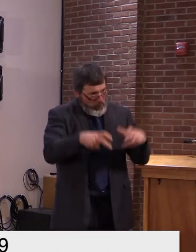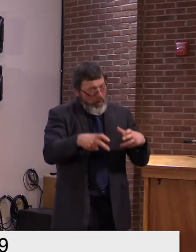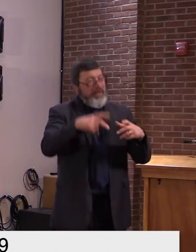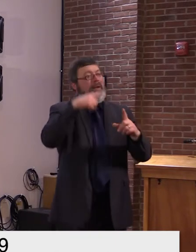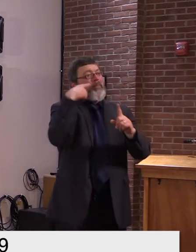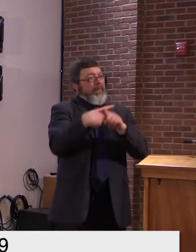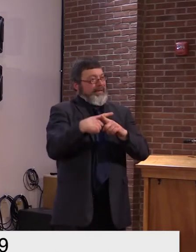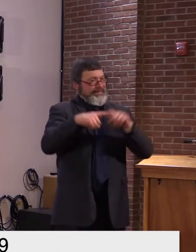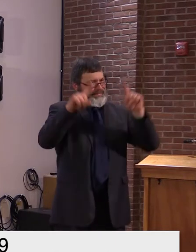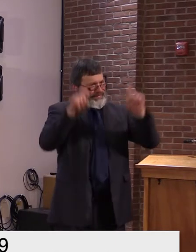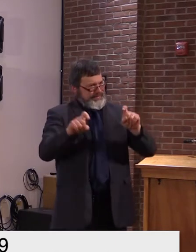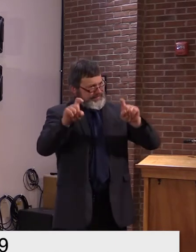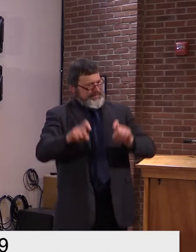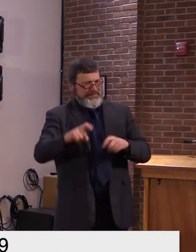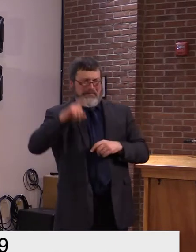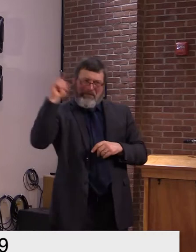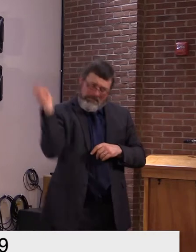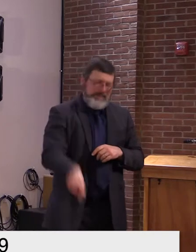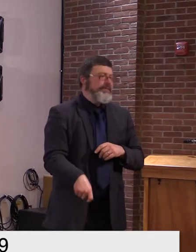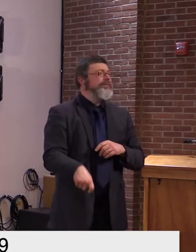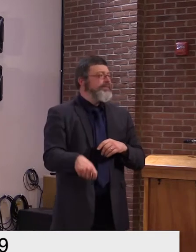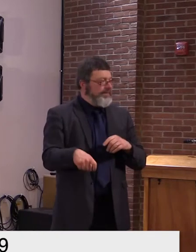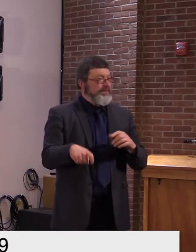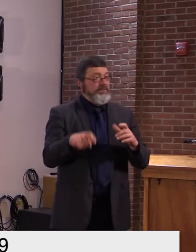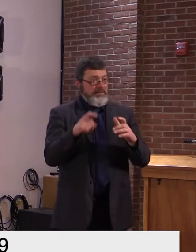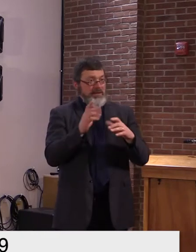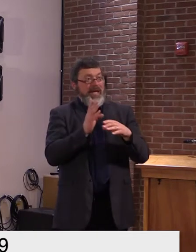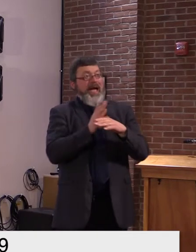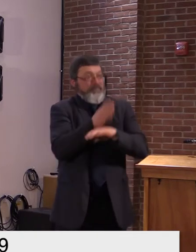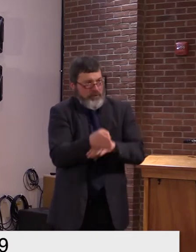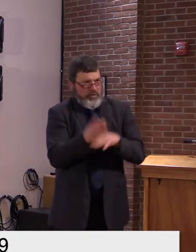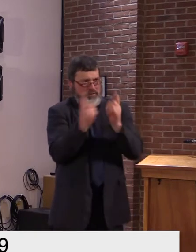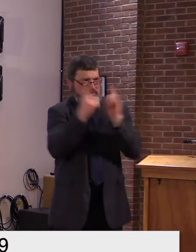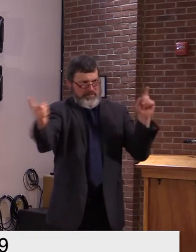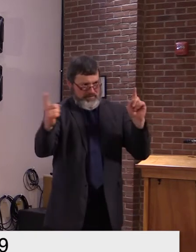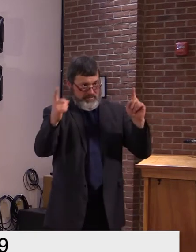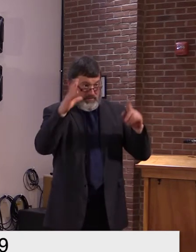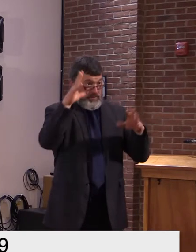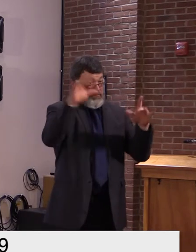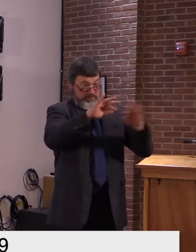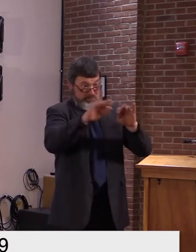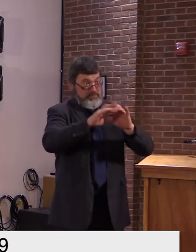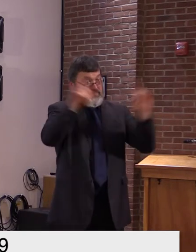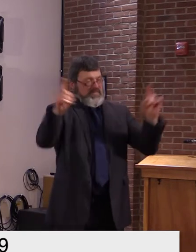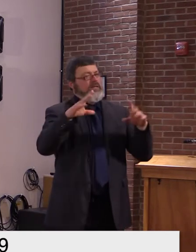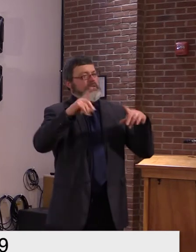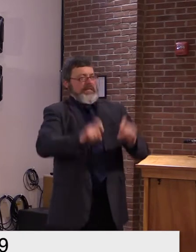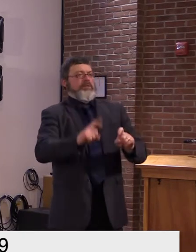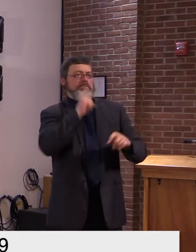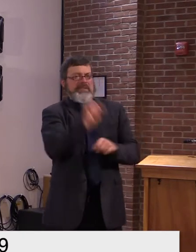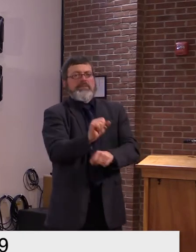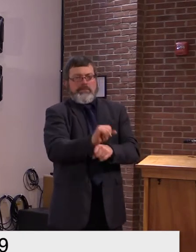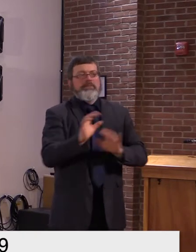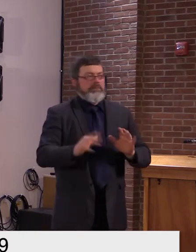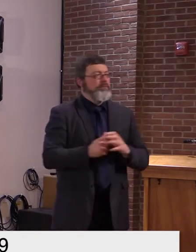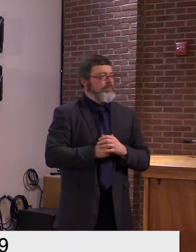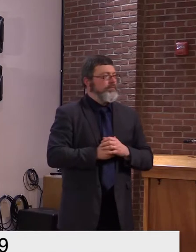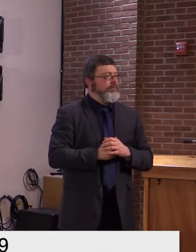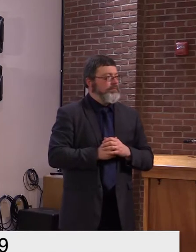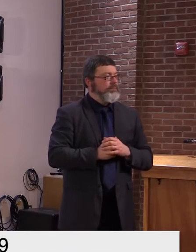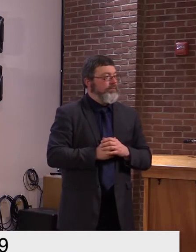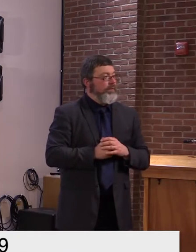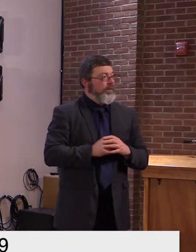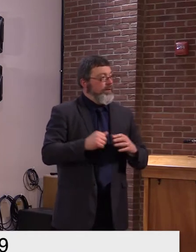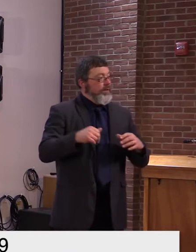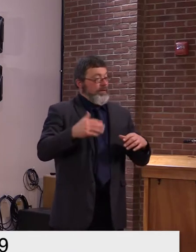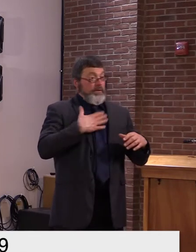not changed. Any travel to or from Vermont still requires quarantine. We still do not recommend any